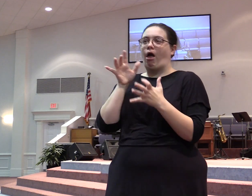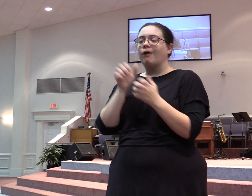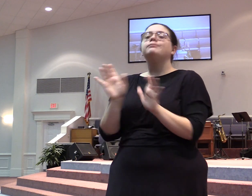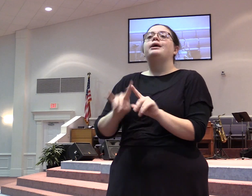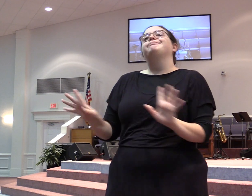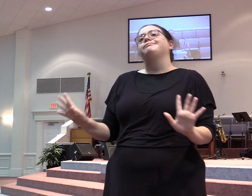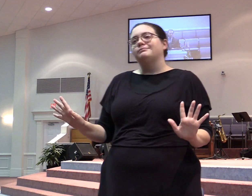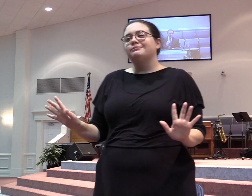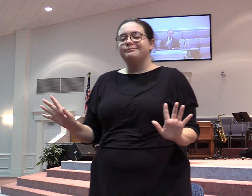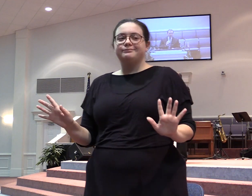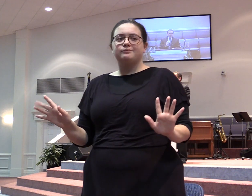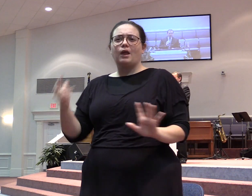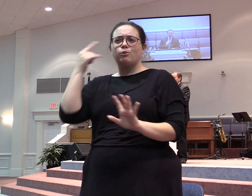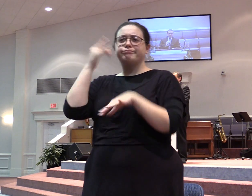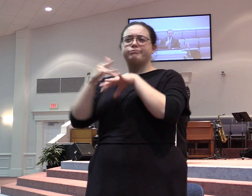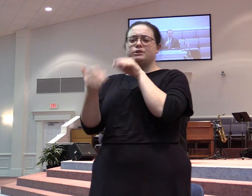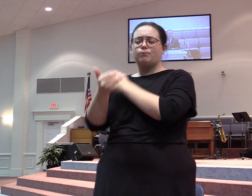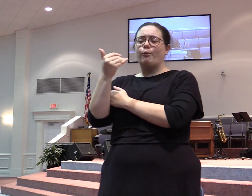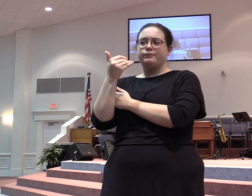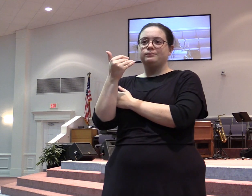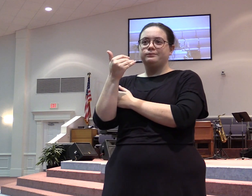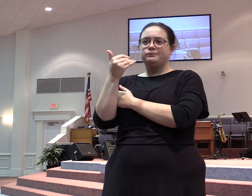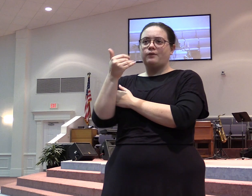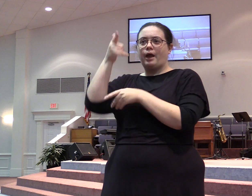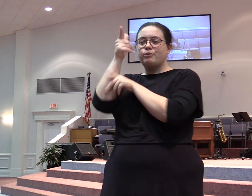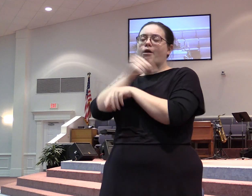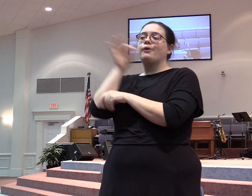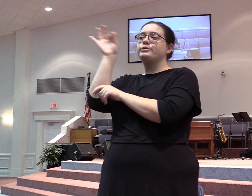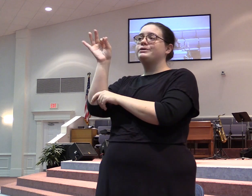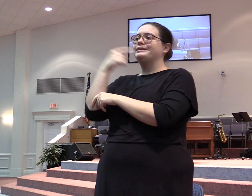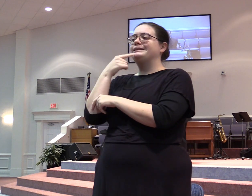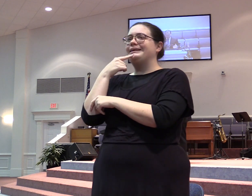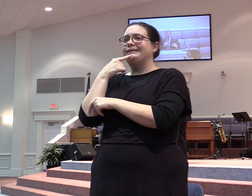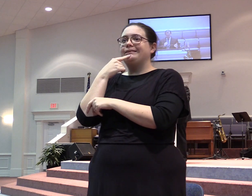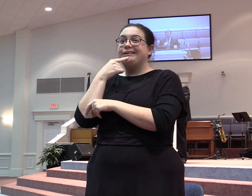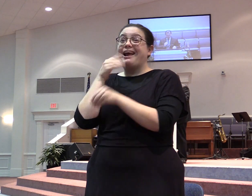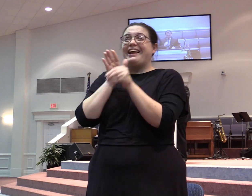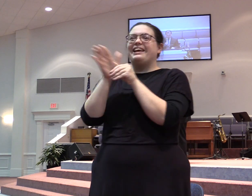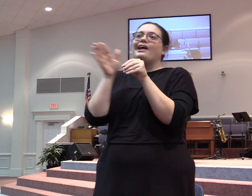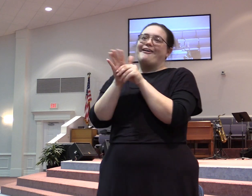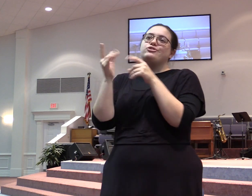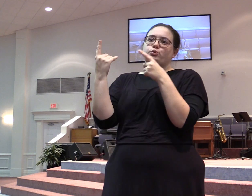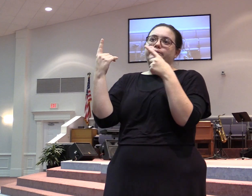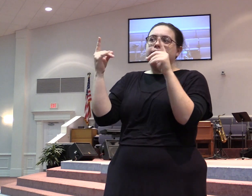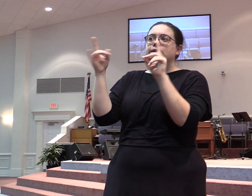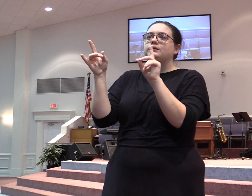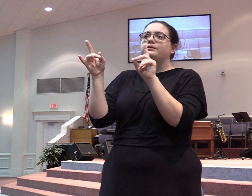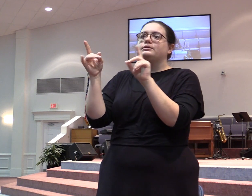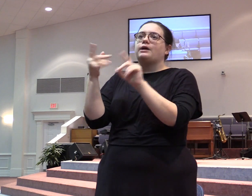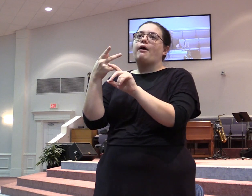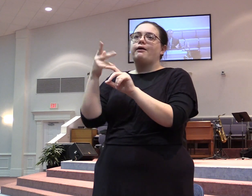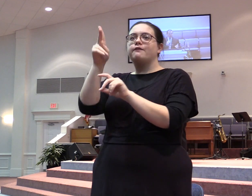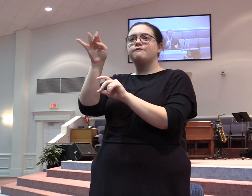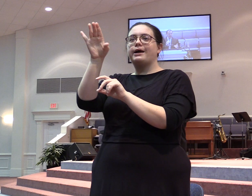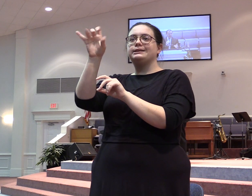was thinking this morning as Brother Arnold was preaching, and he was talking about just getting enough to get by. You know, vaccinations are similar